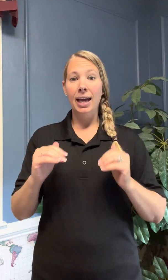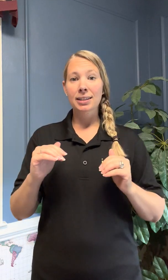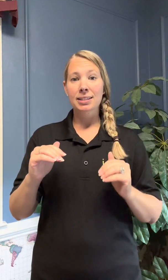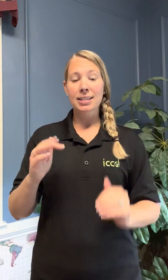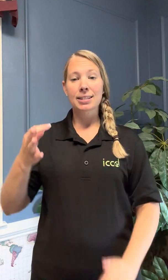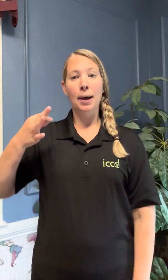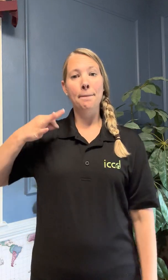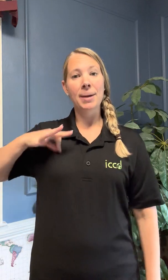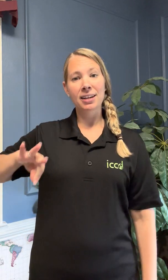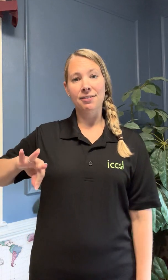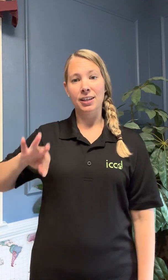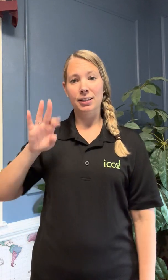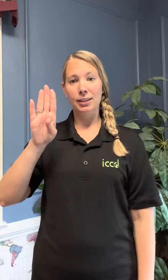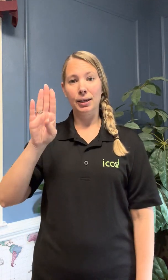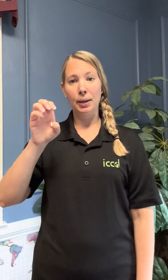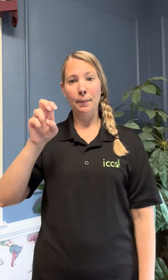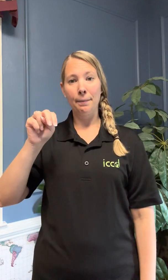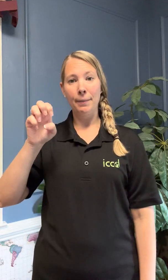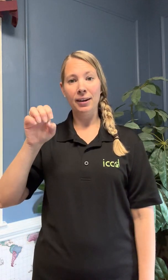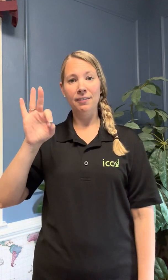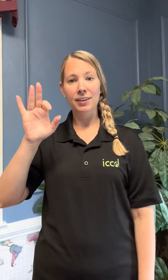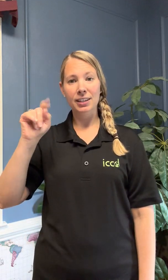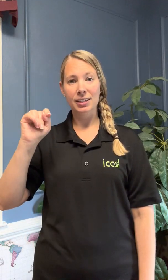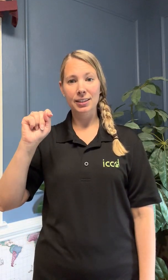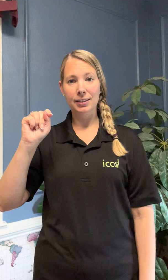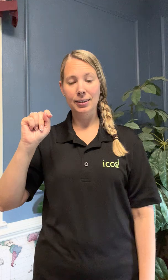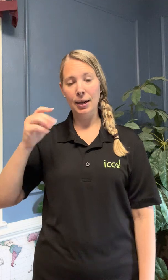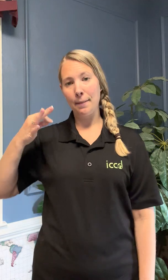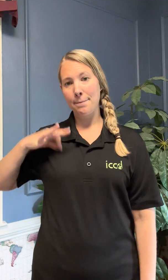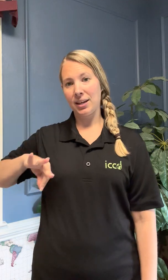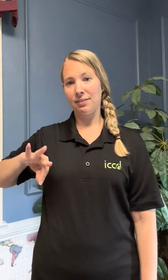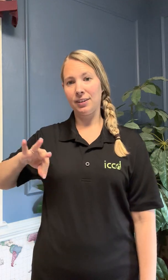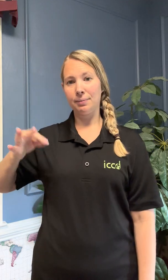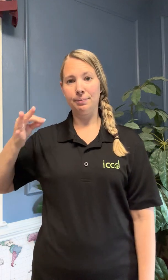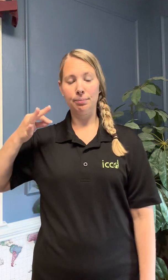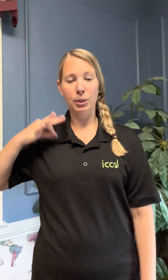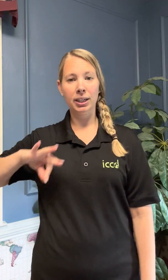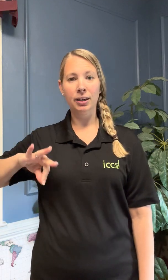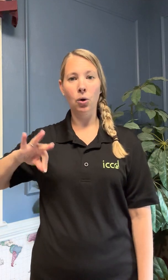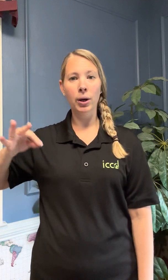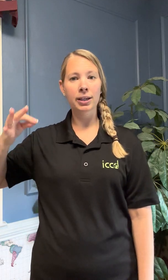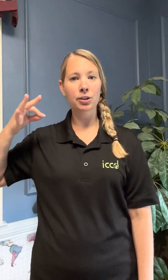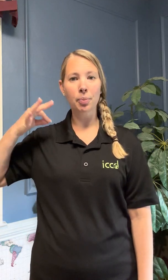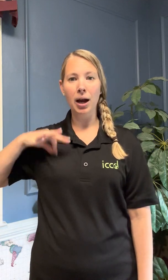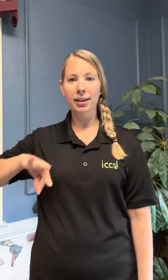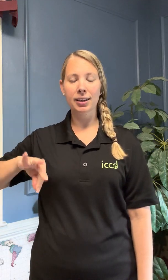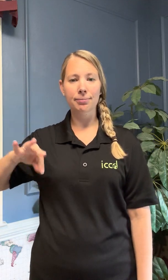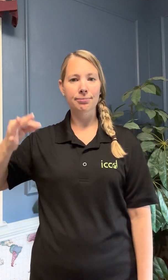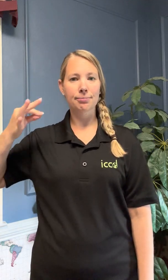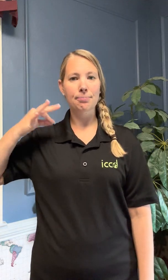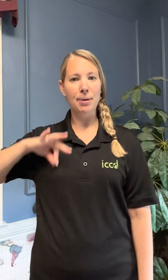Next is benefit, benefit, benefit. Putting a coin in your pocket,